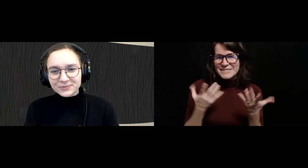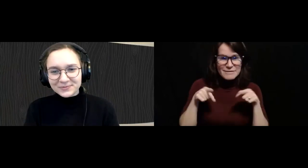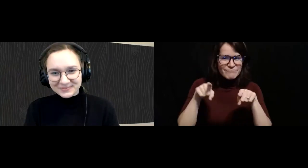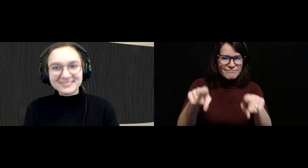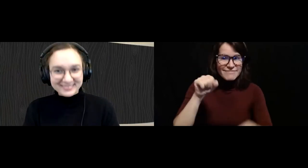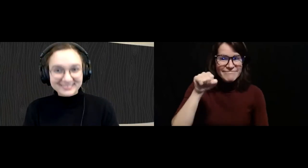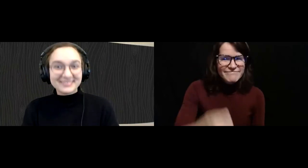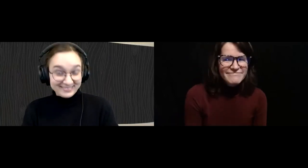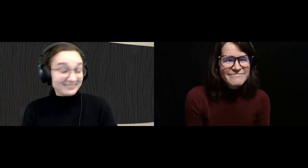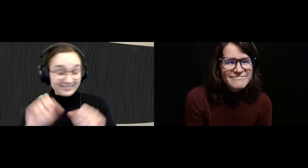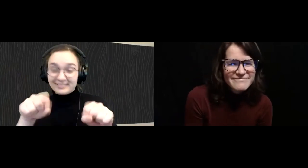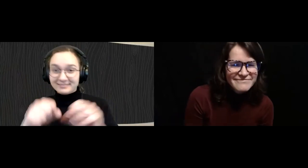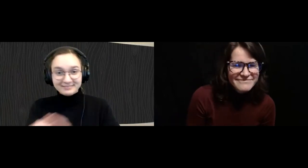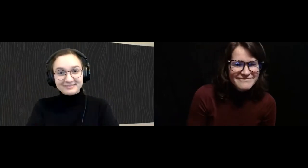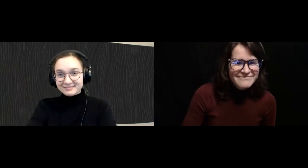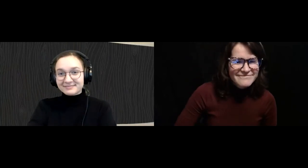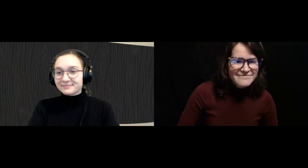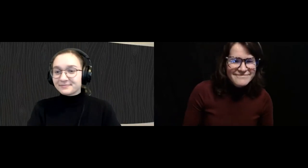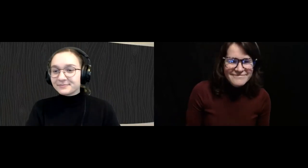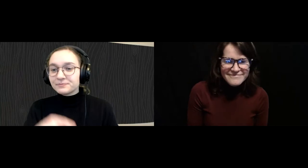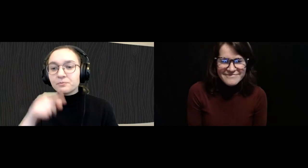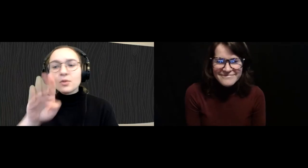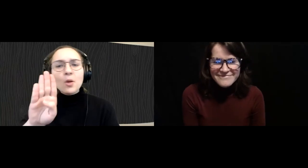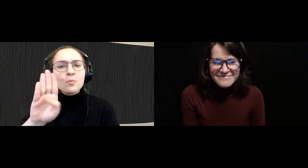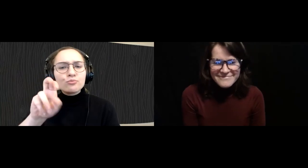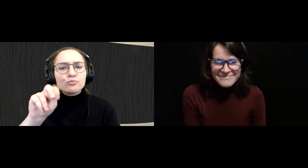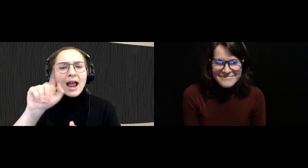sure. Thank you. Cookie cutter. I like that analogy. That's great.